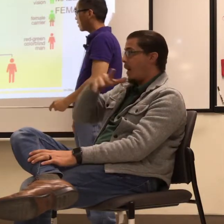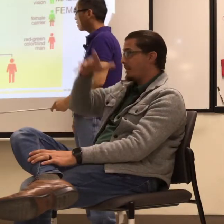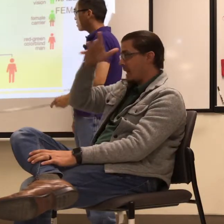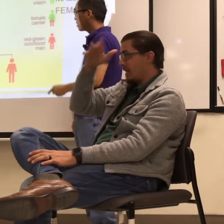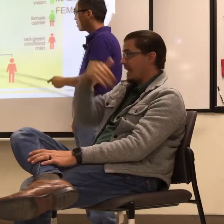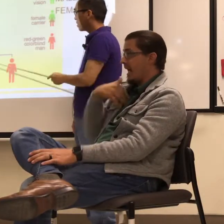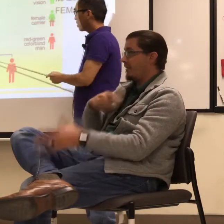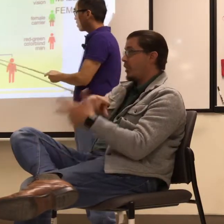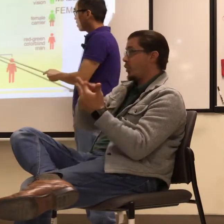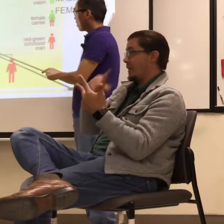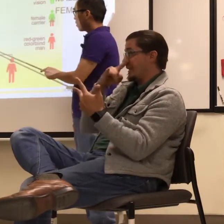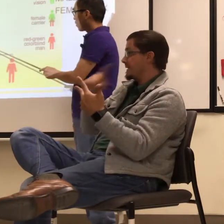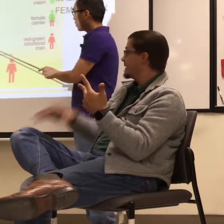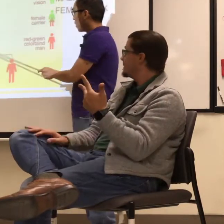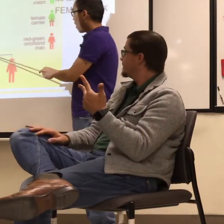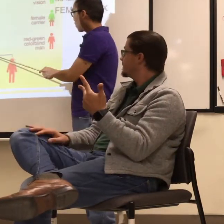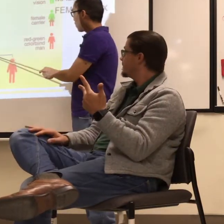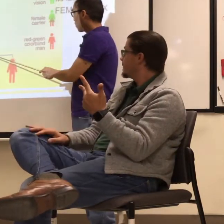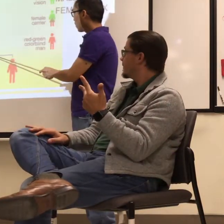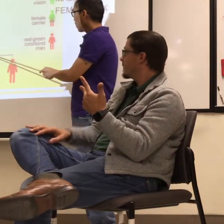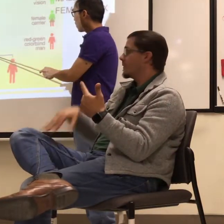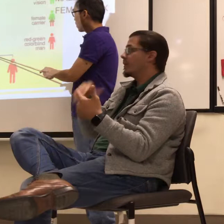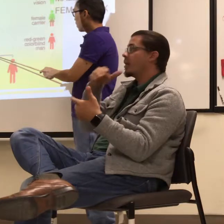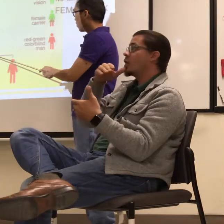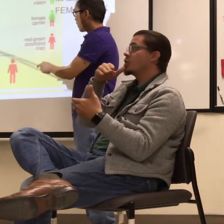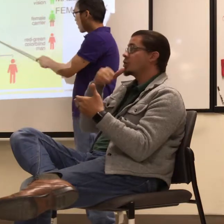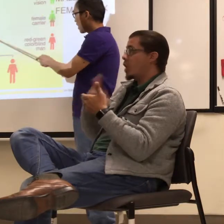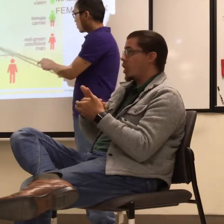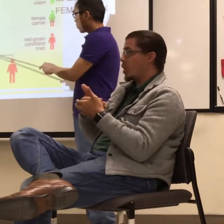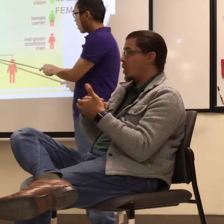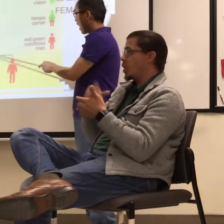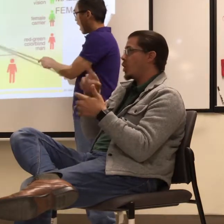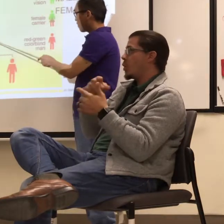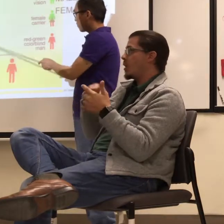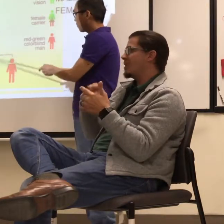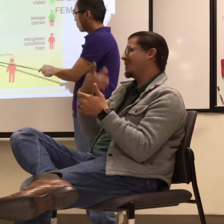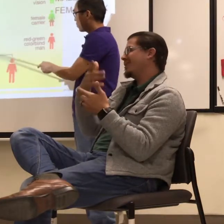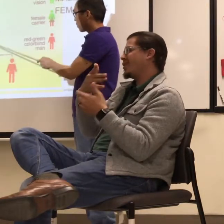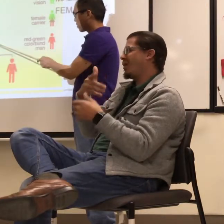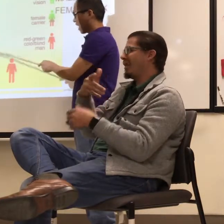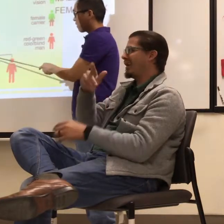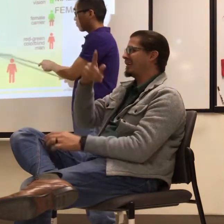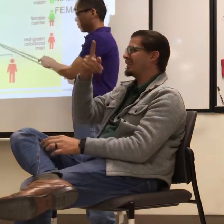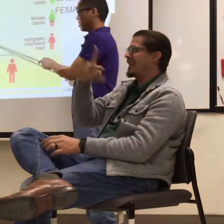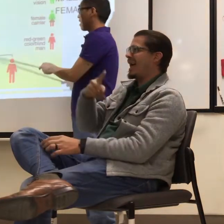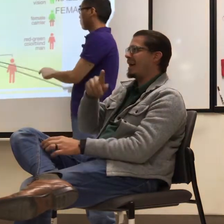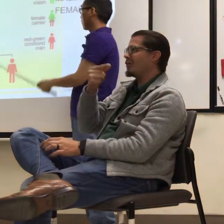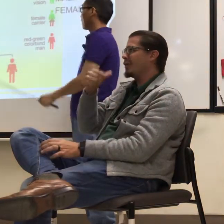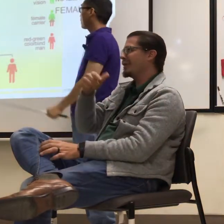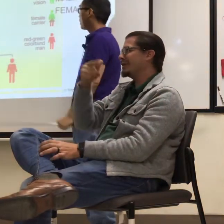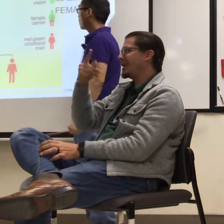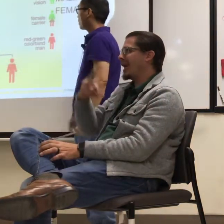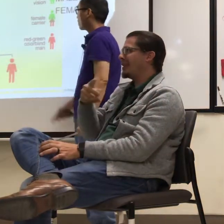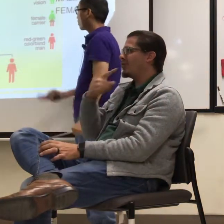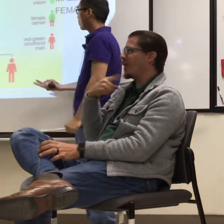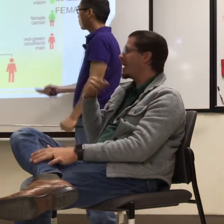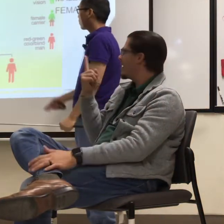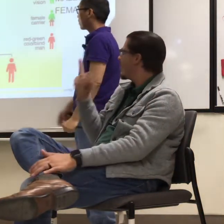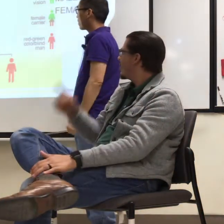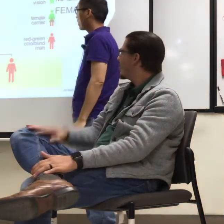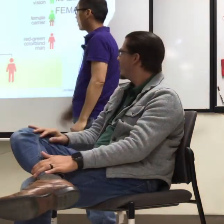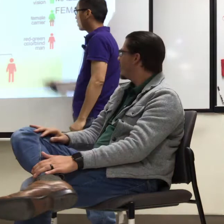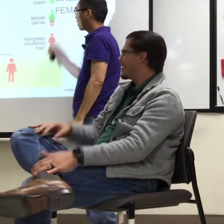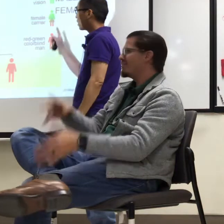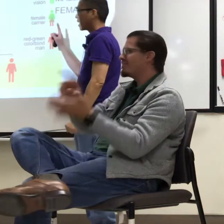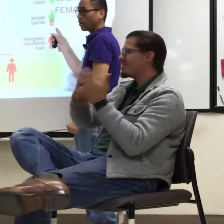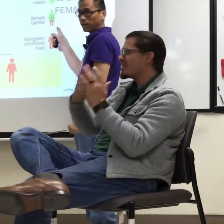have 3 kids. Their daughter, when they kind of draw it half blue or half green, half red,